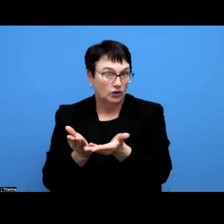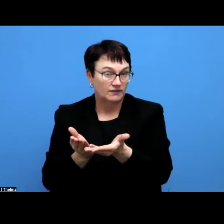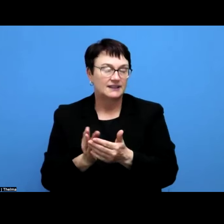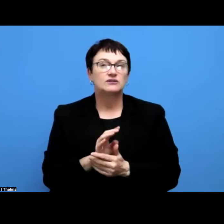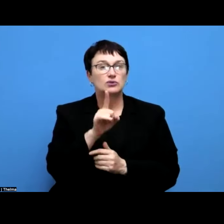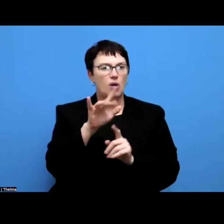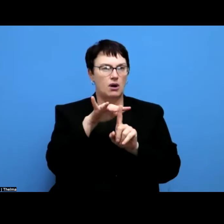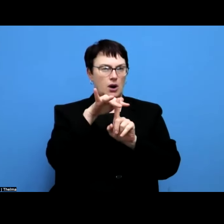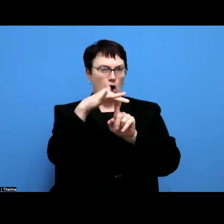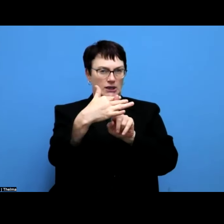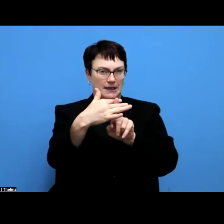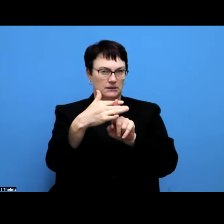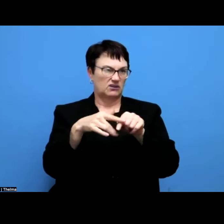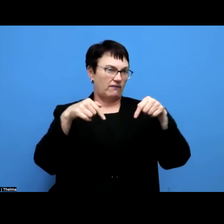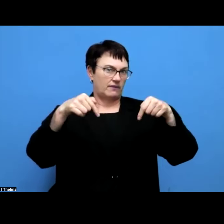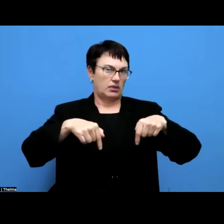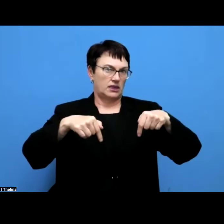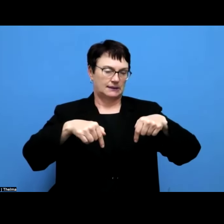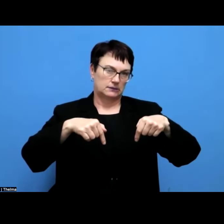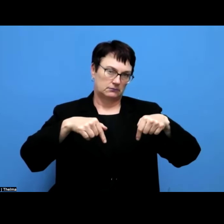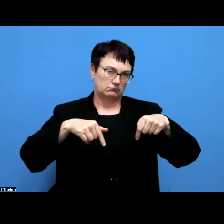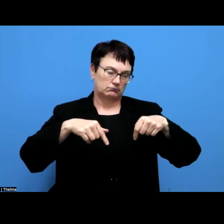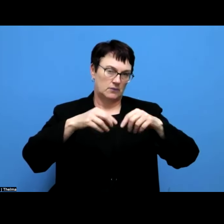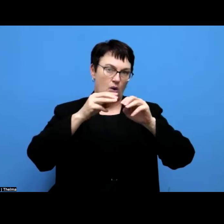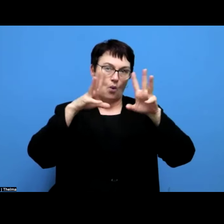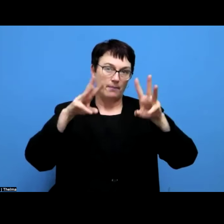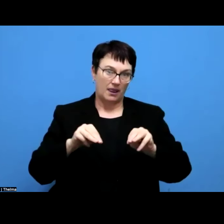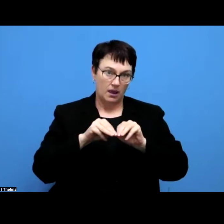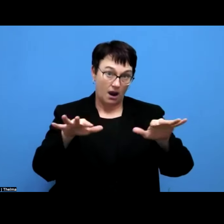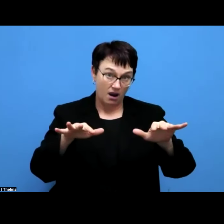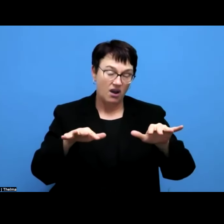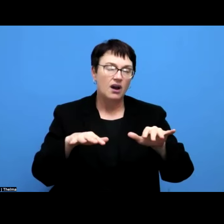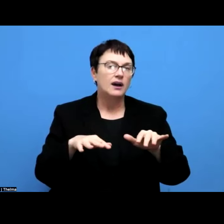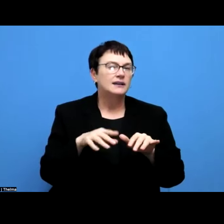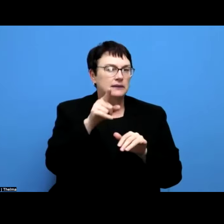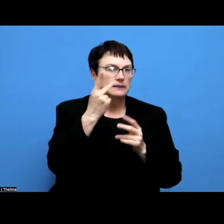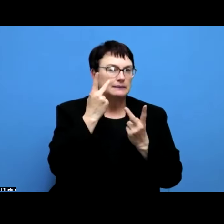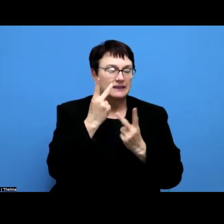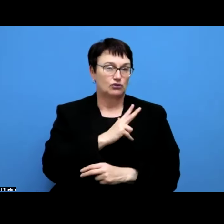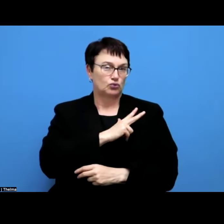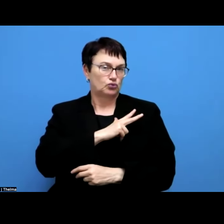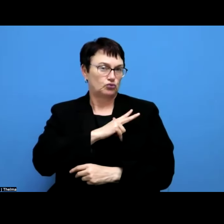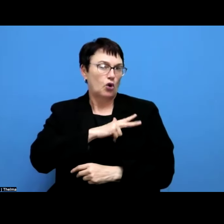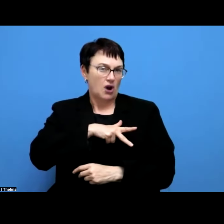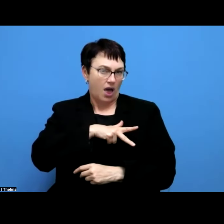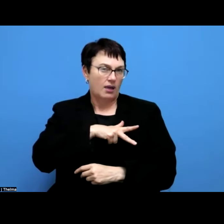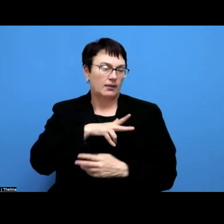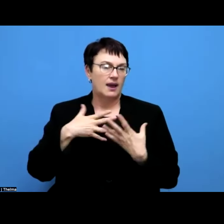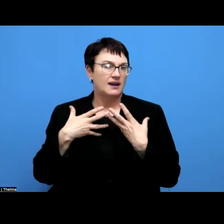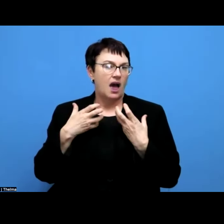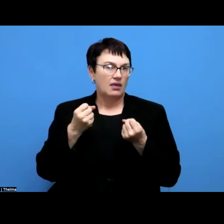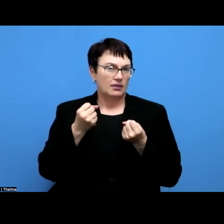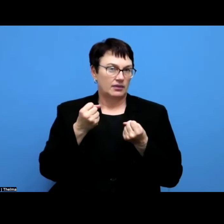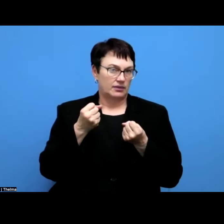this conversation, how UHC and the Social Health Authority, which is now the